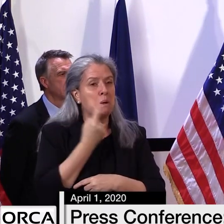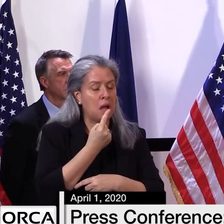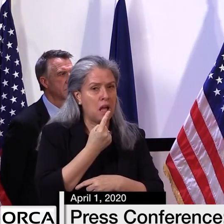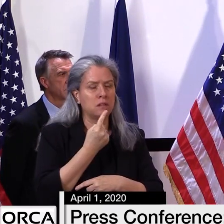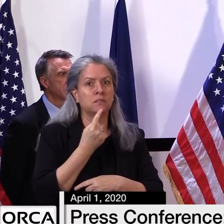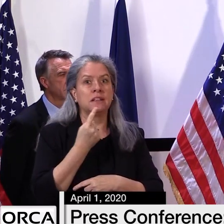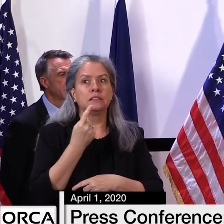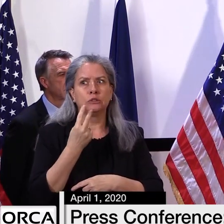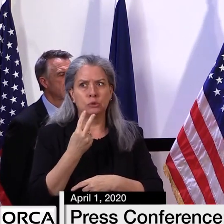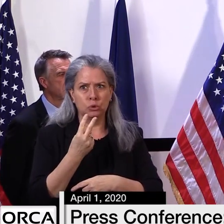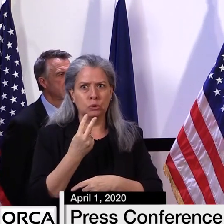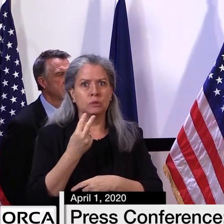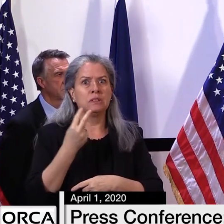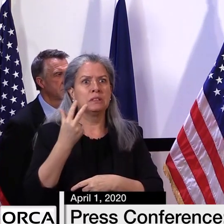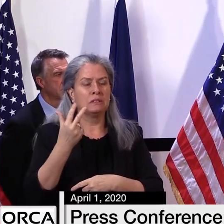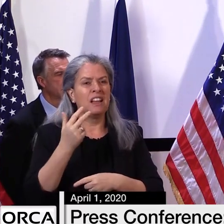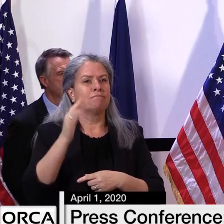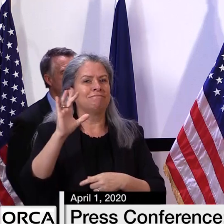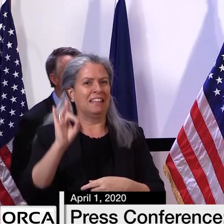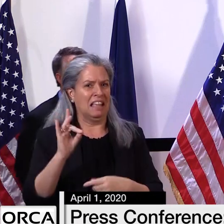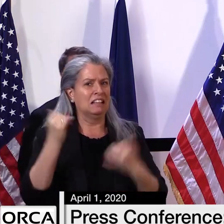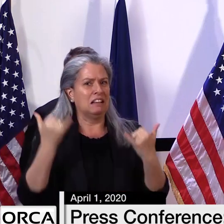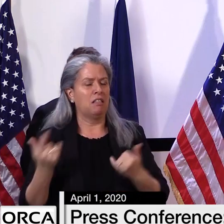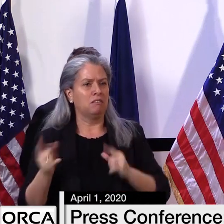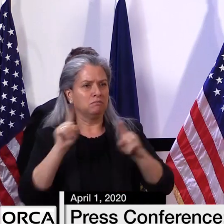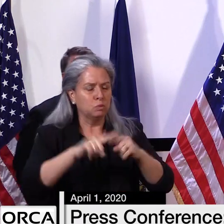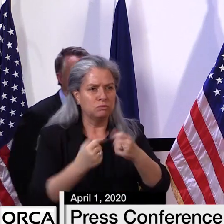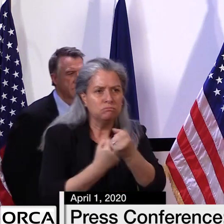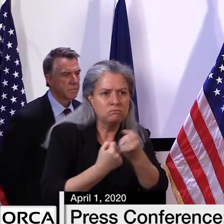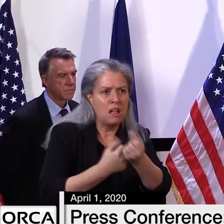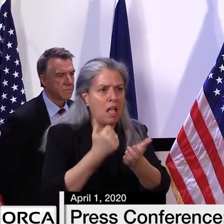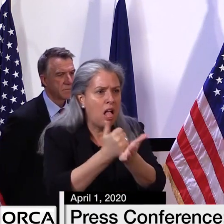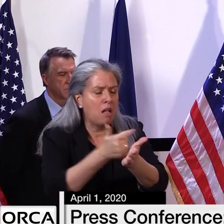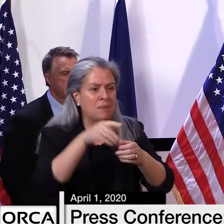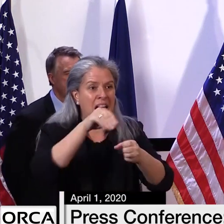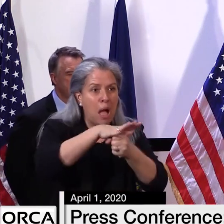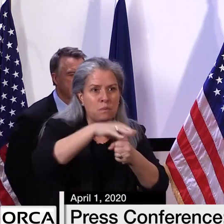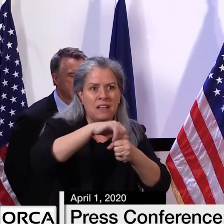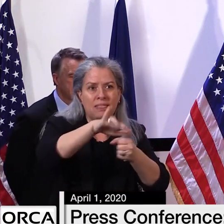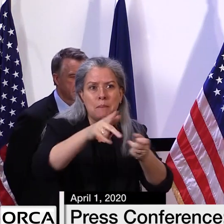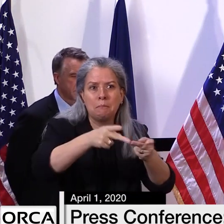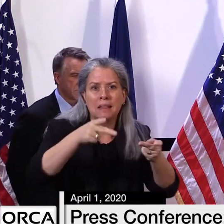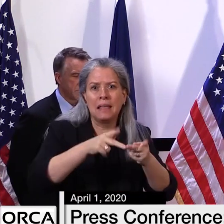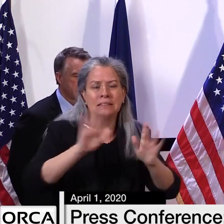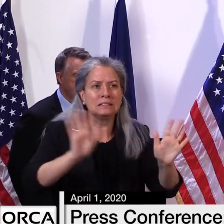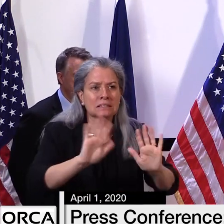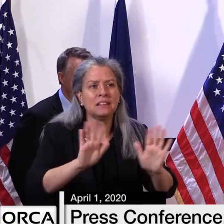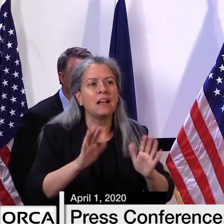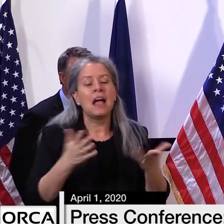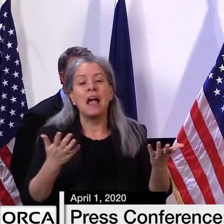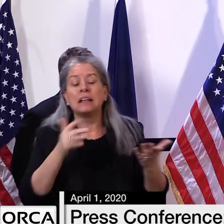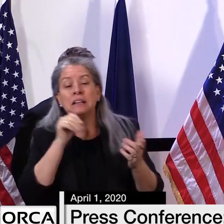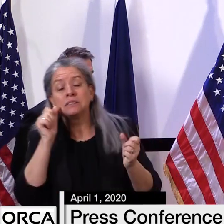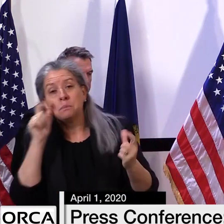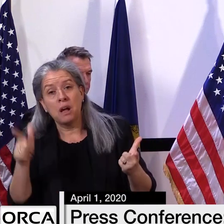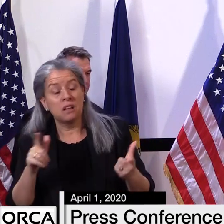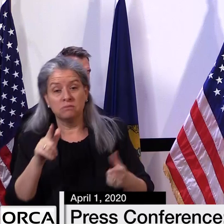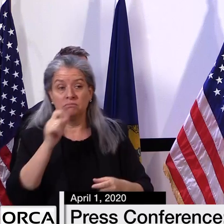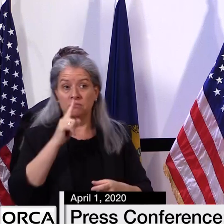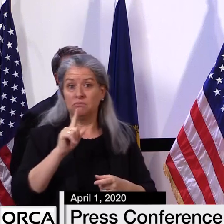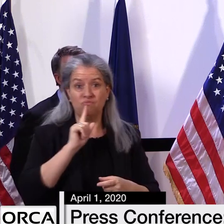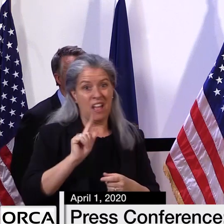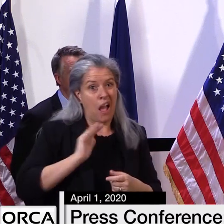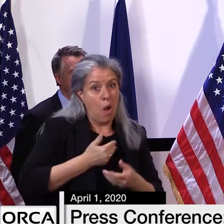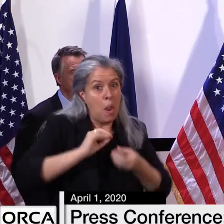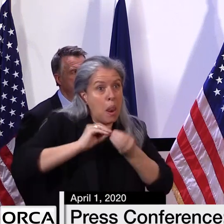shouldn't be a surprise to anyone as COVID becomes more prevalent. We're behind many states in terms